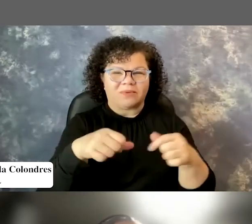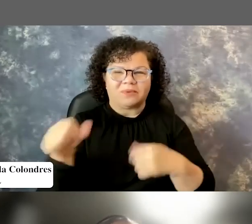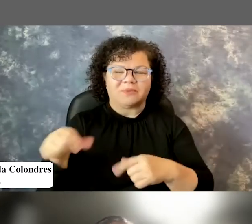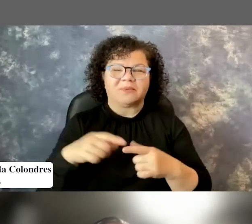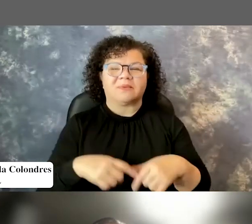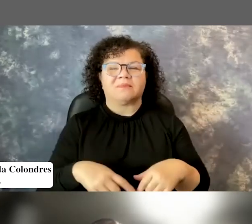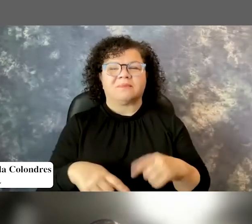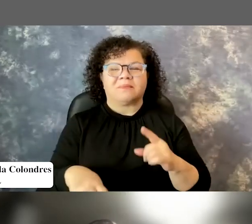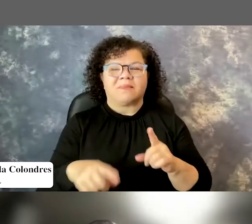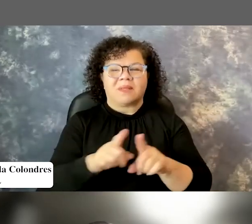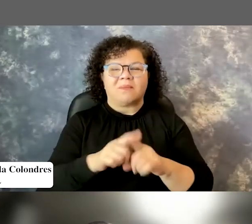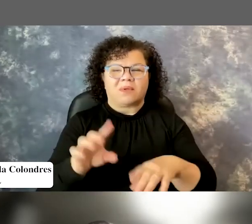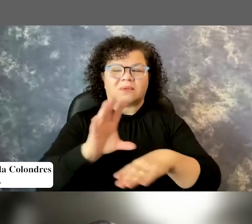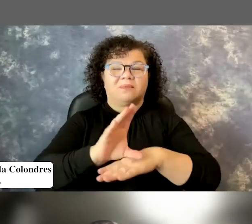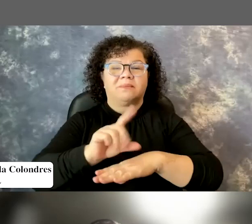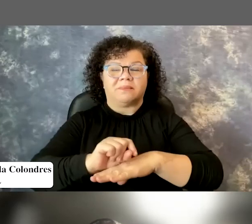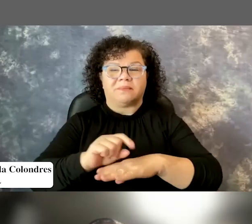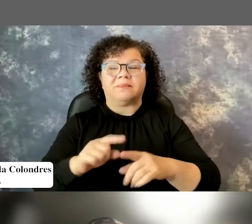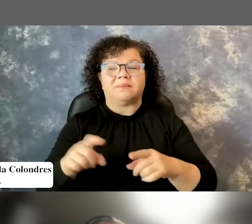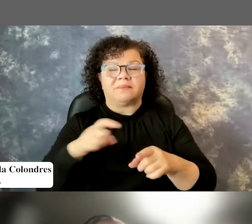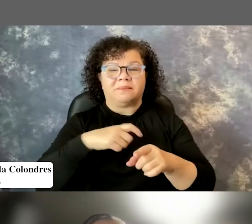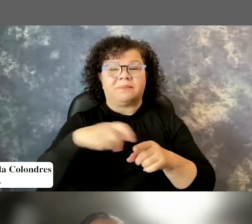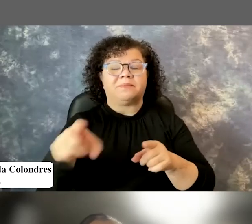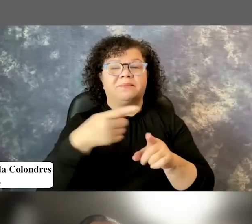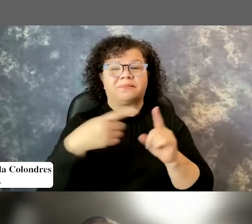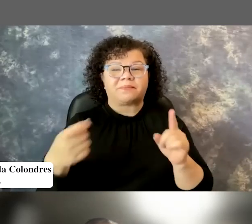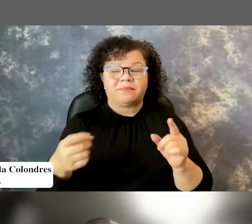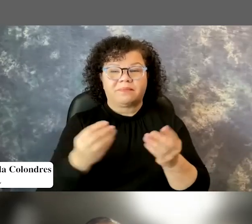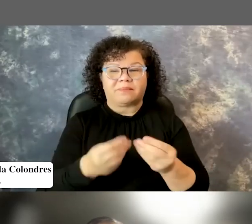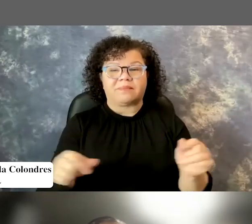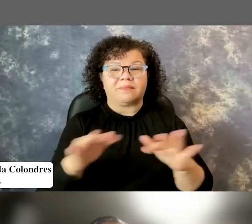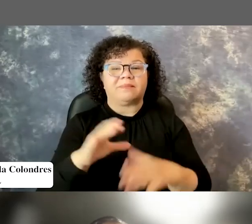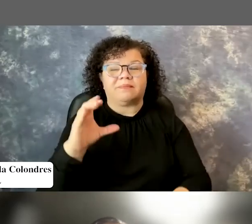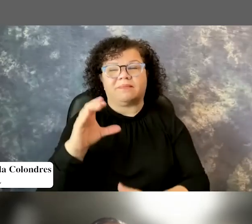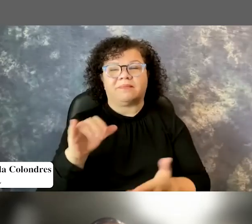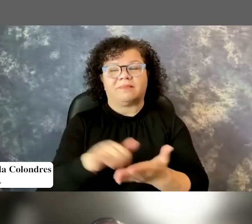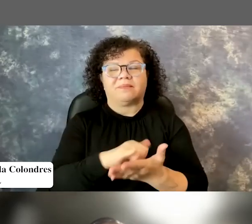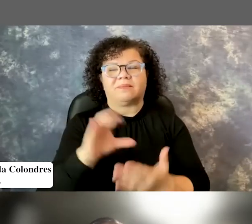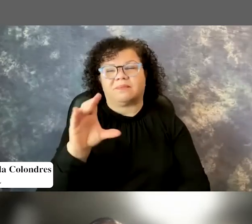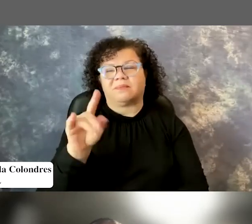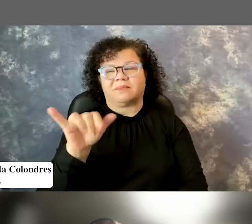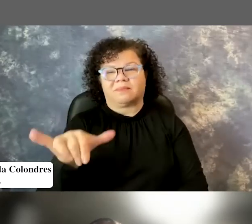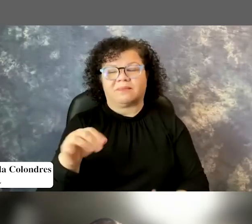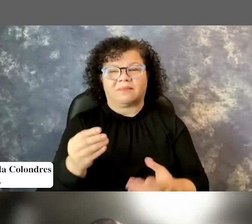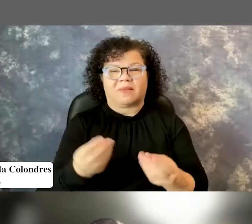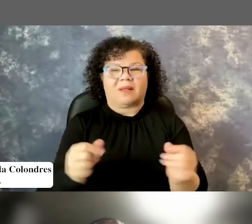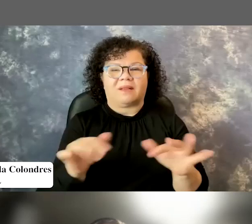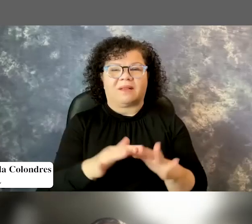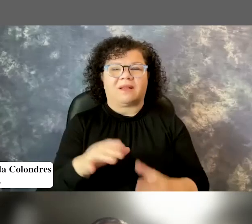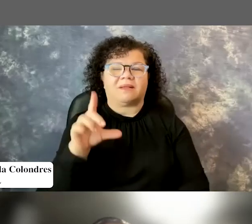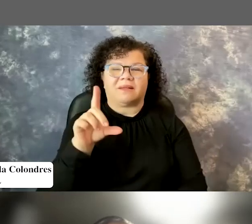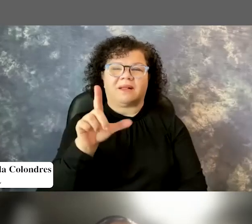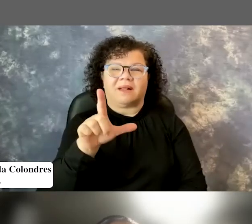with Frontline Solutions. I'm calling here from New York City, the land of the